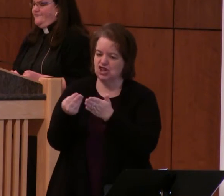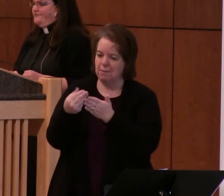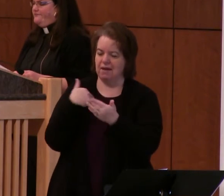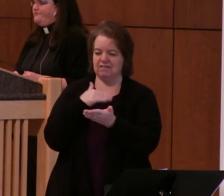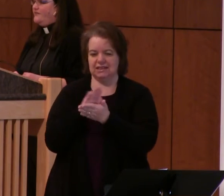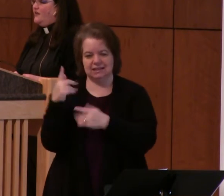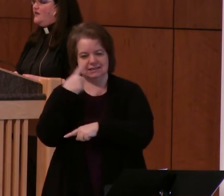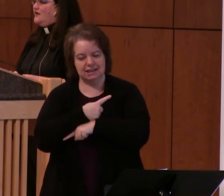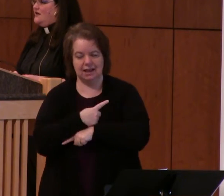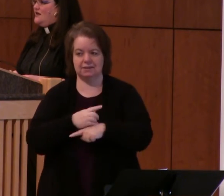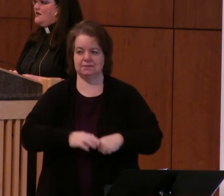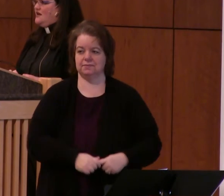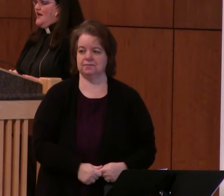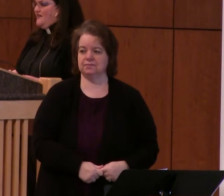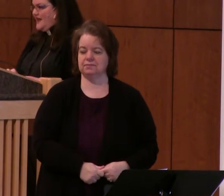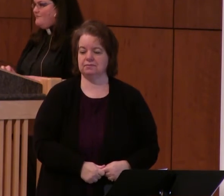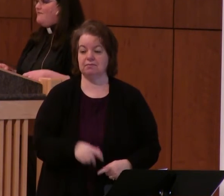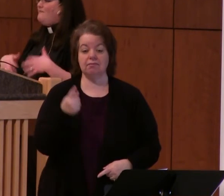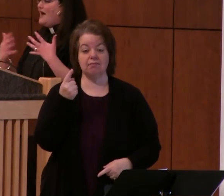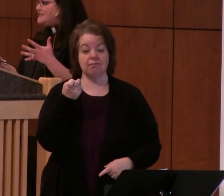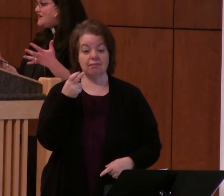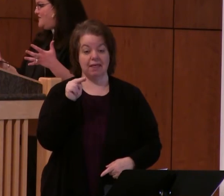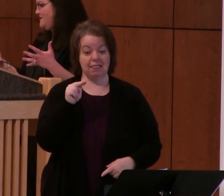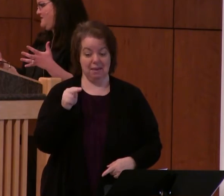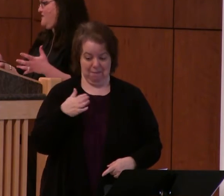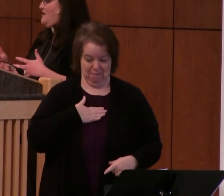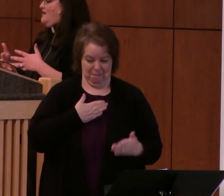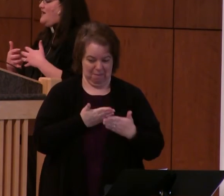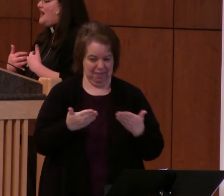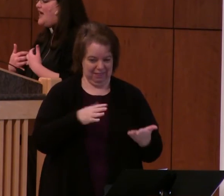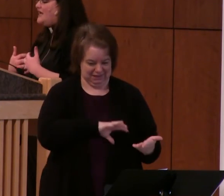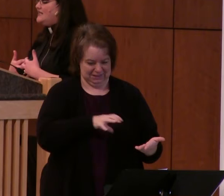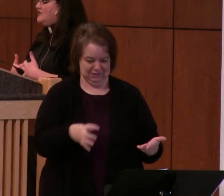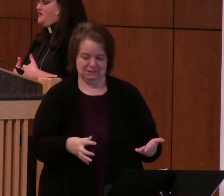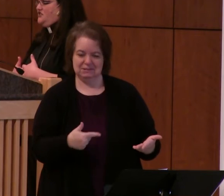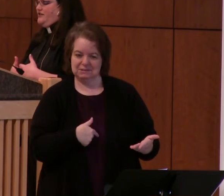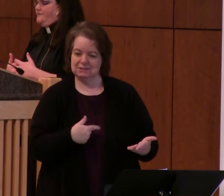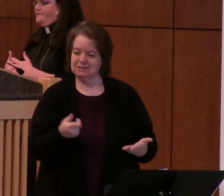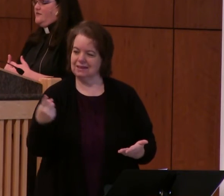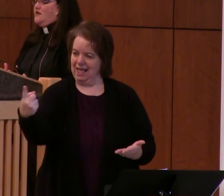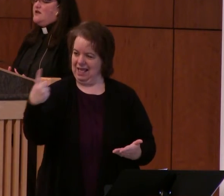day." And then my stuff had been rung up, and I